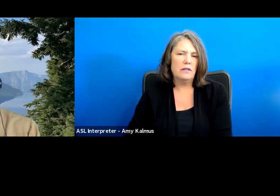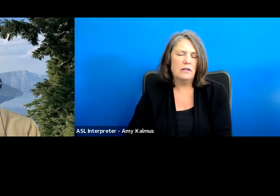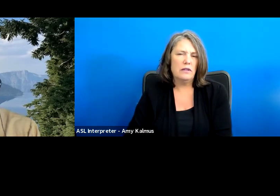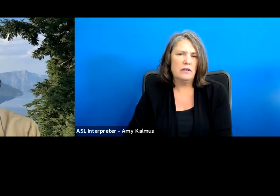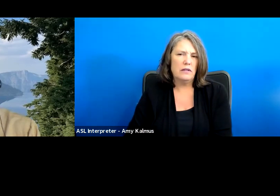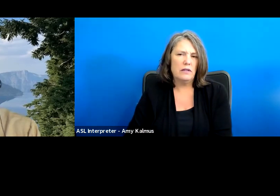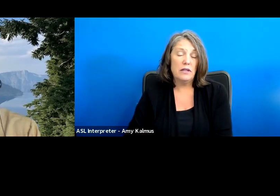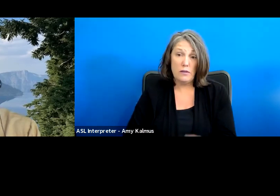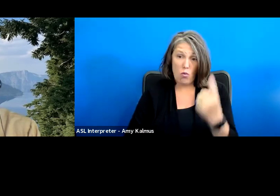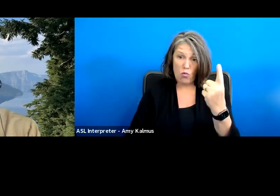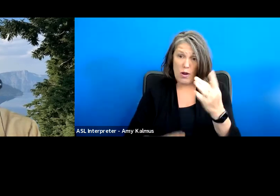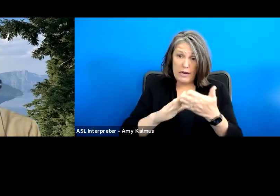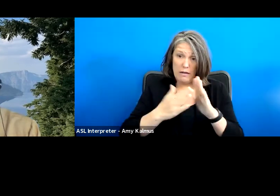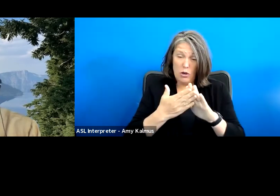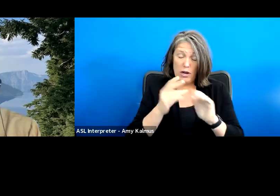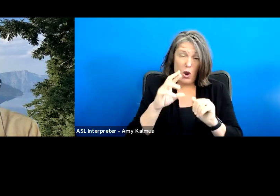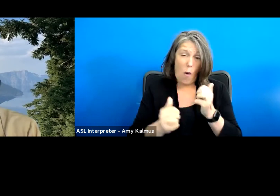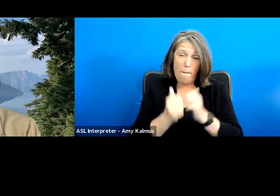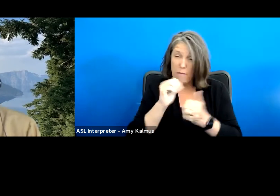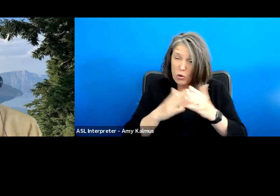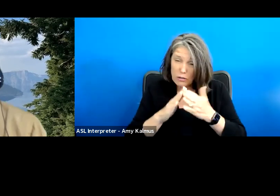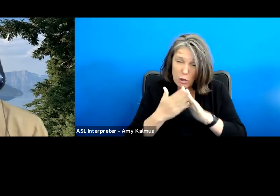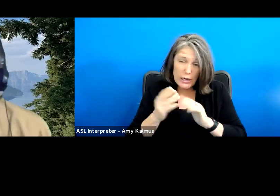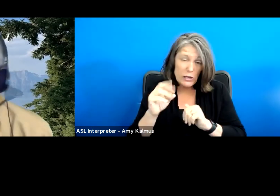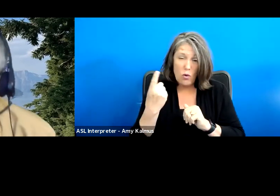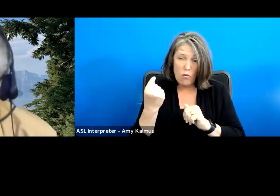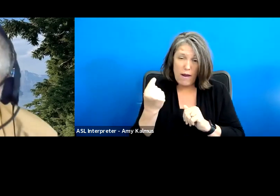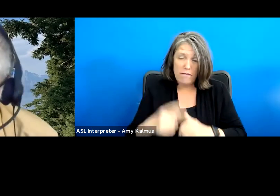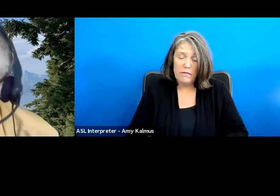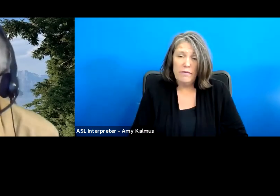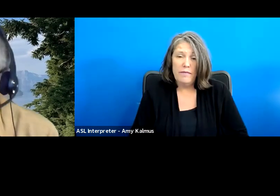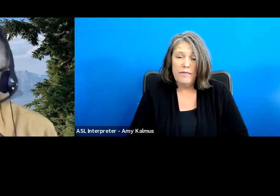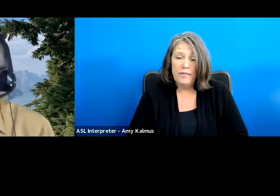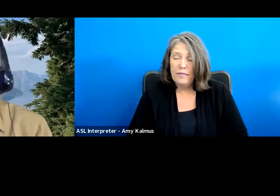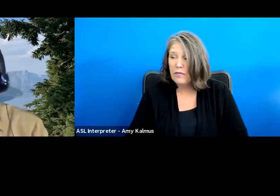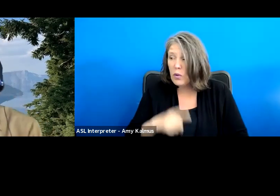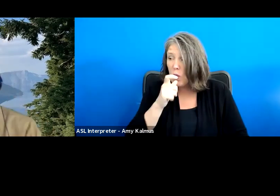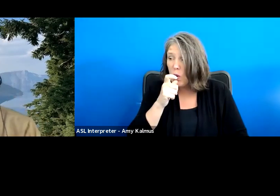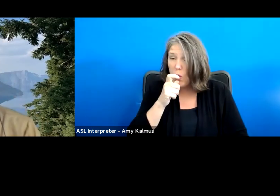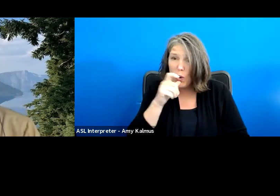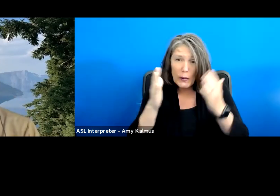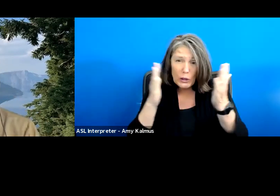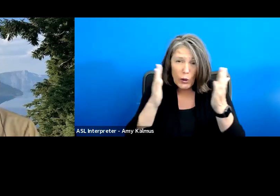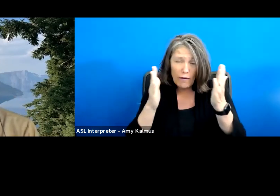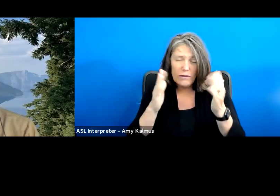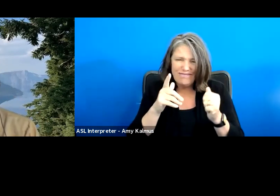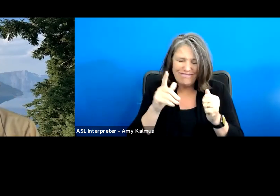Is it one community or most communities? Who's the SILC supposed to serve?